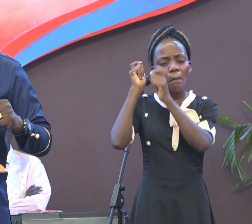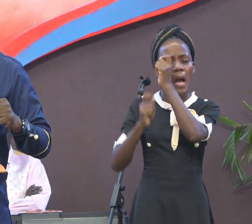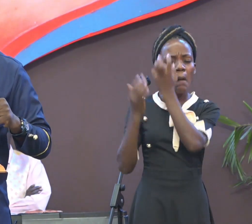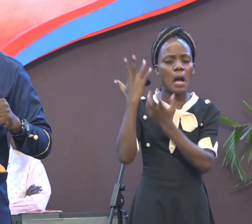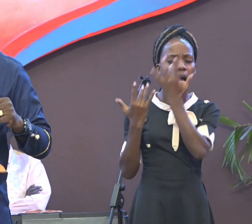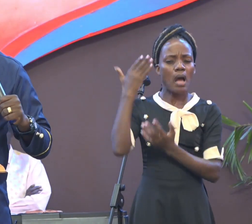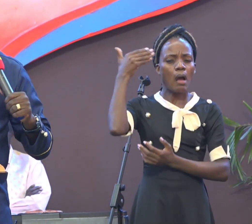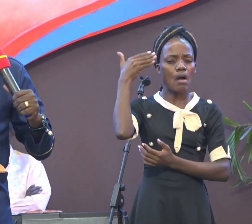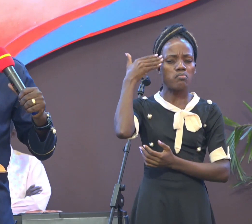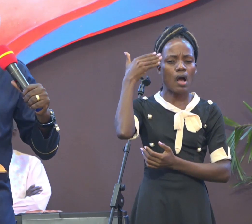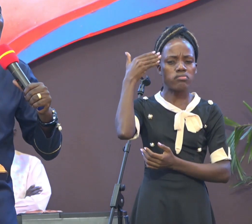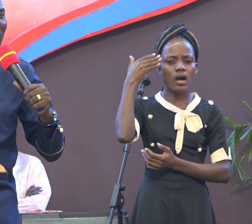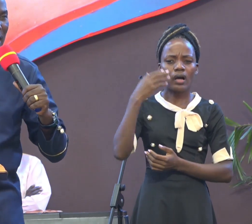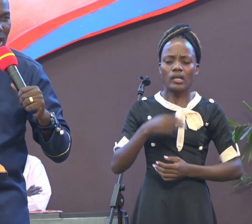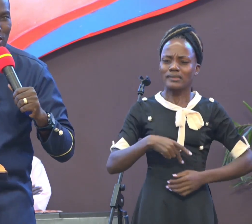in your